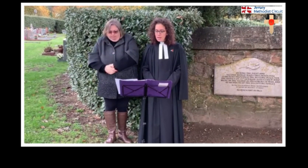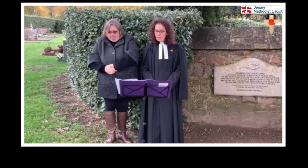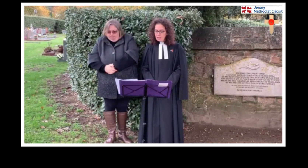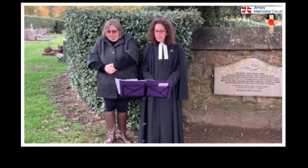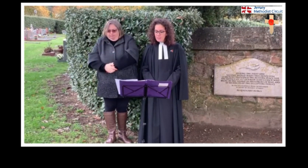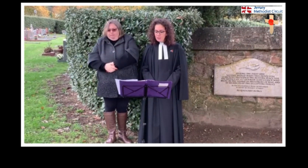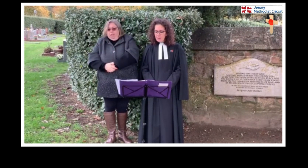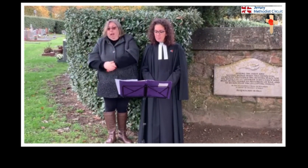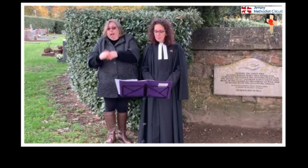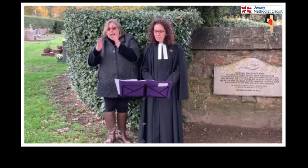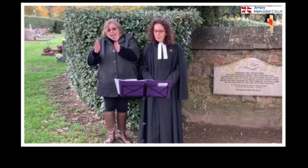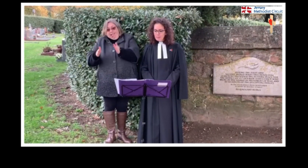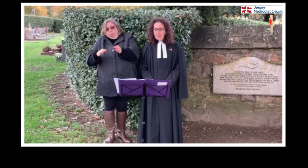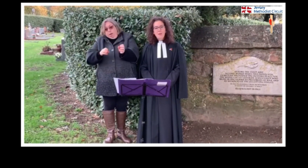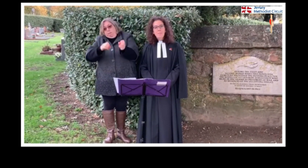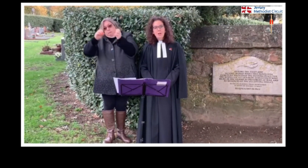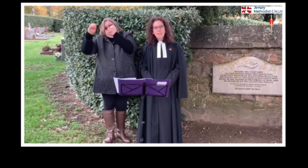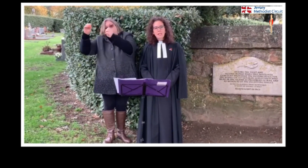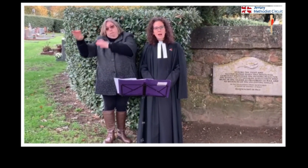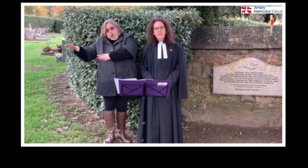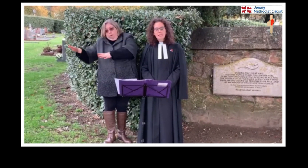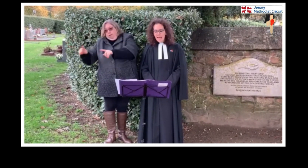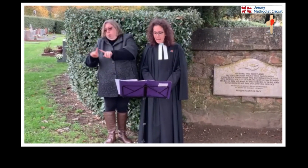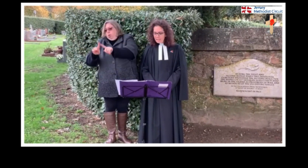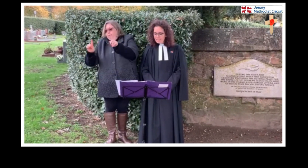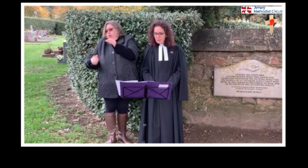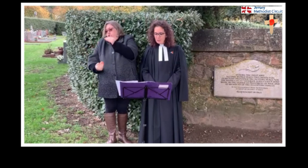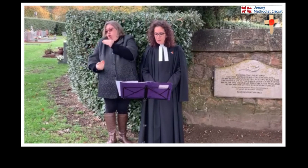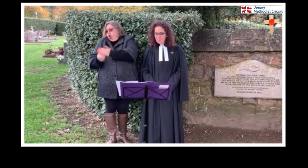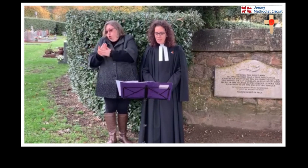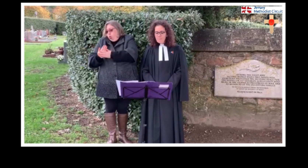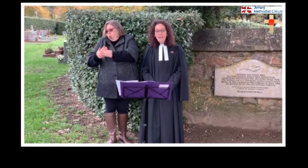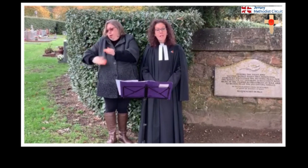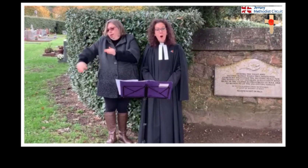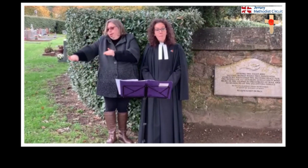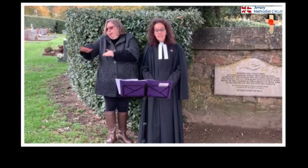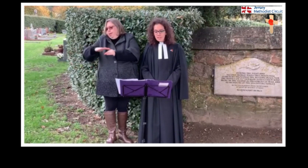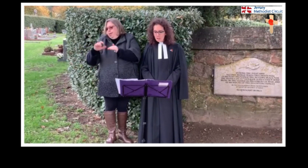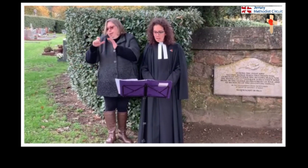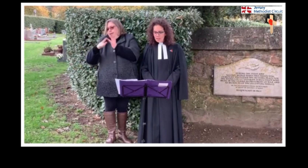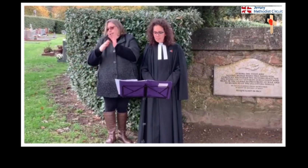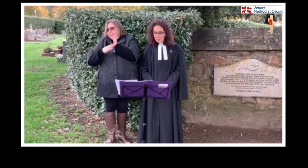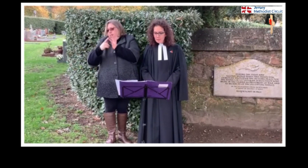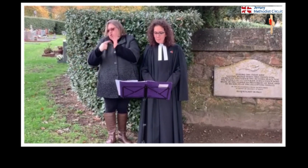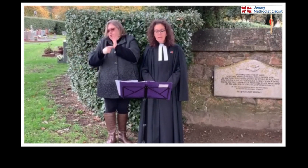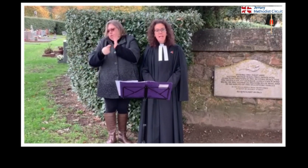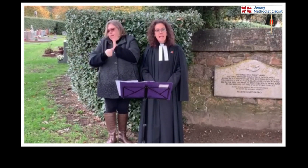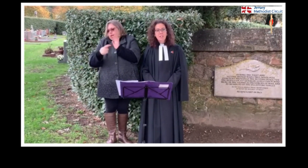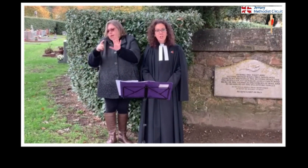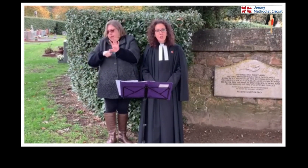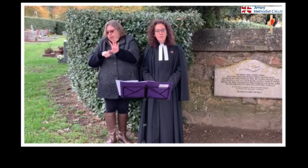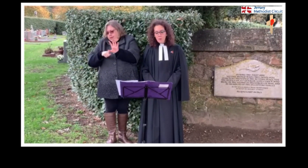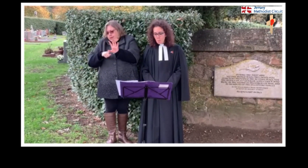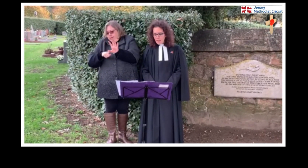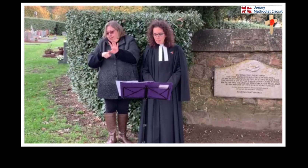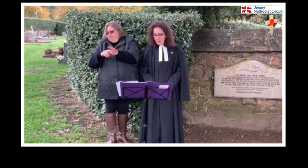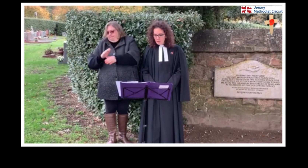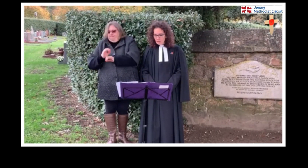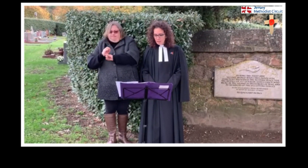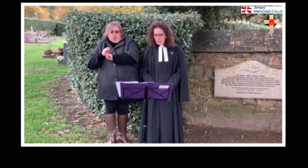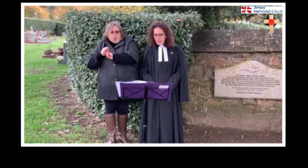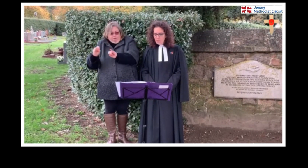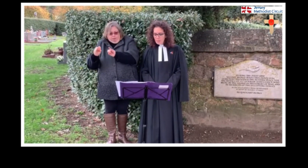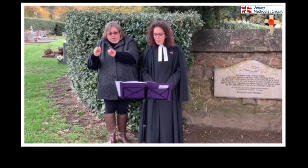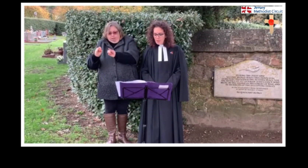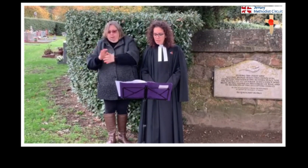in the Strangers Cemetery. The body of an Italian soldier made the opposite journey, being exhumed from